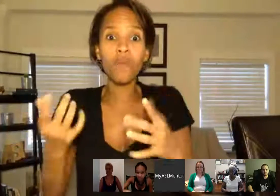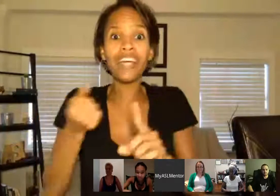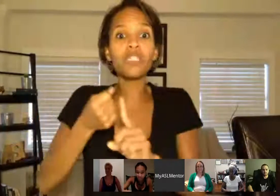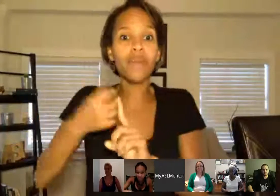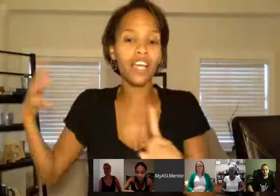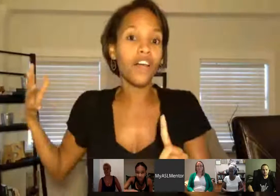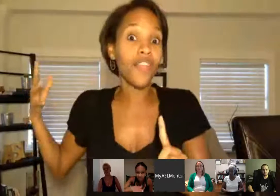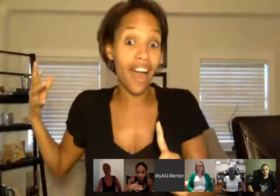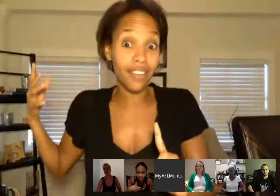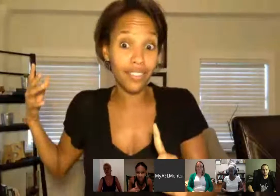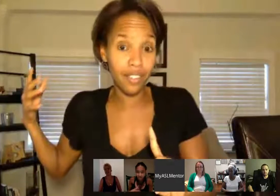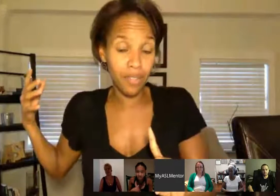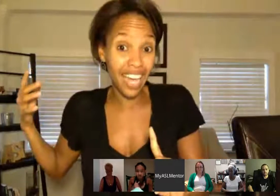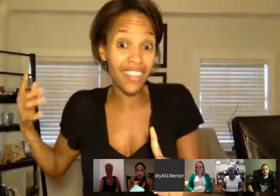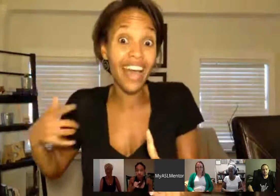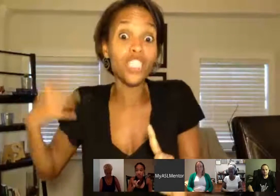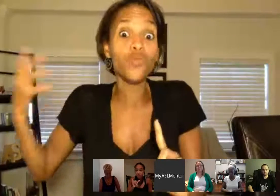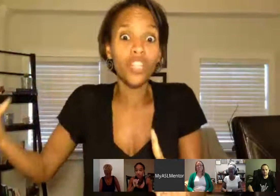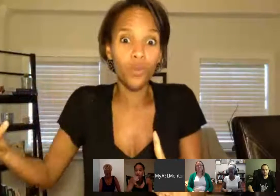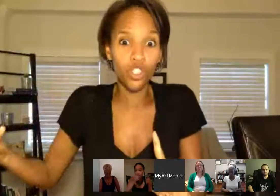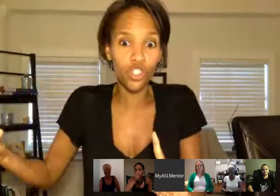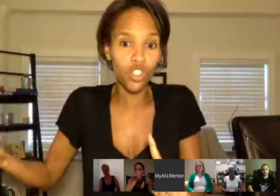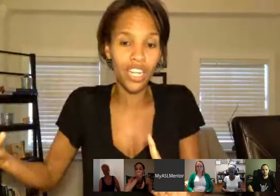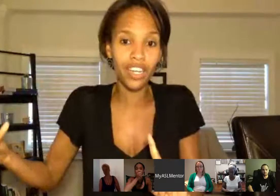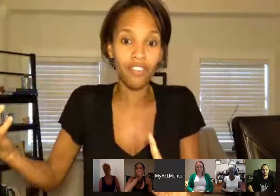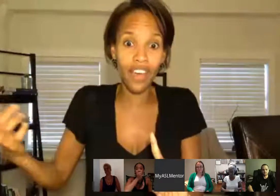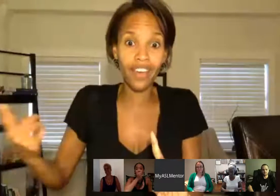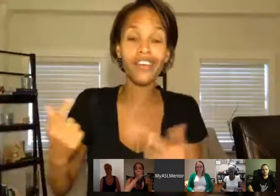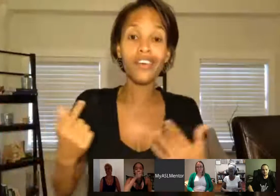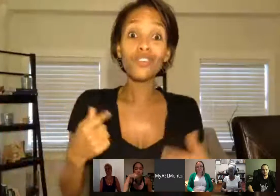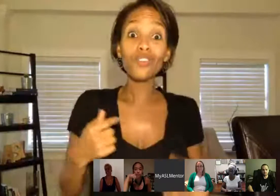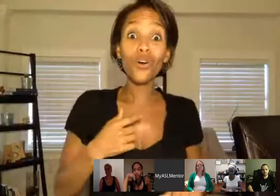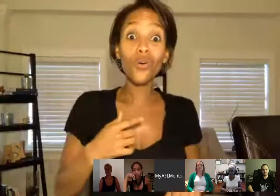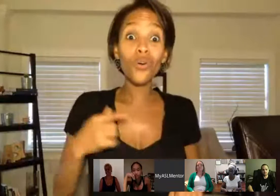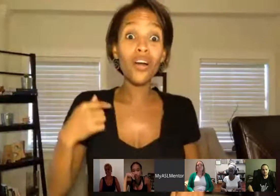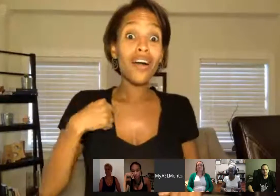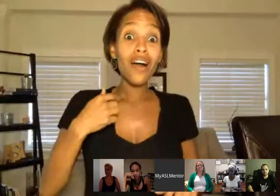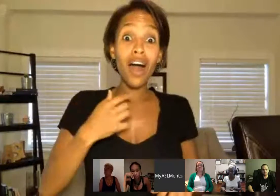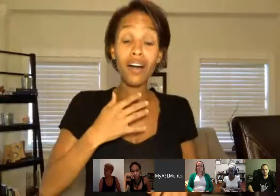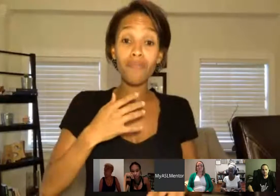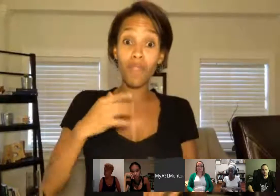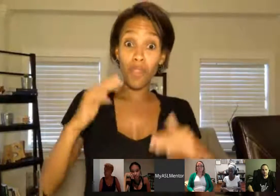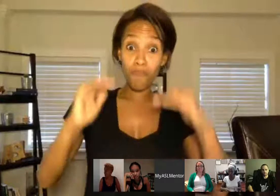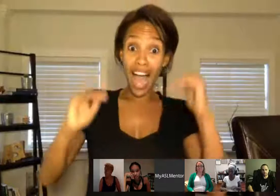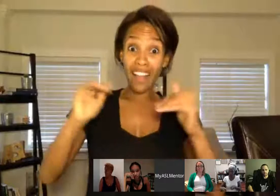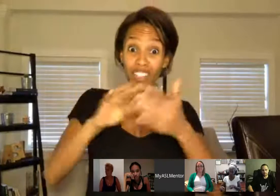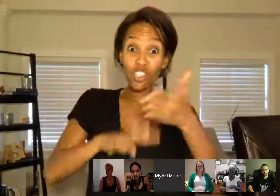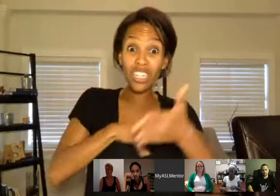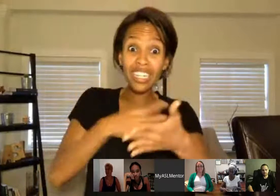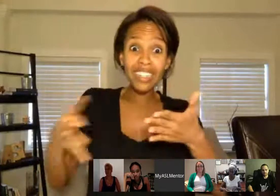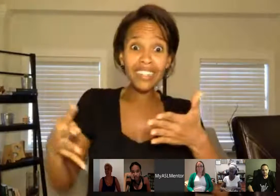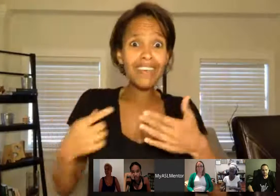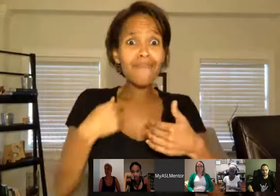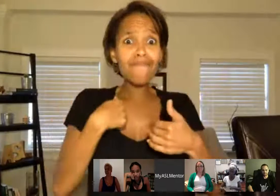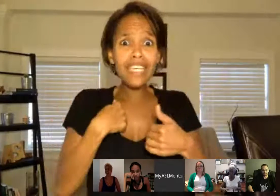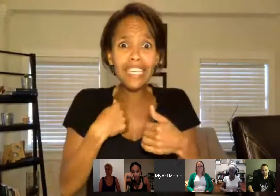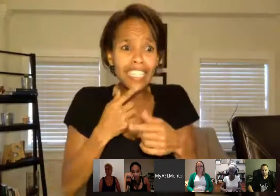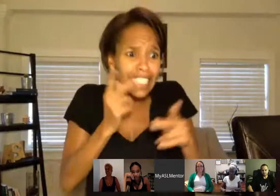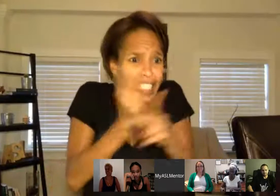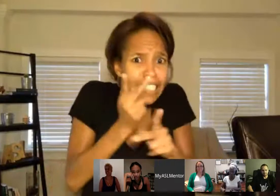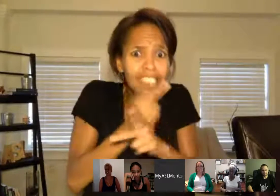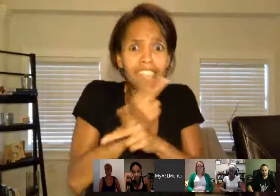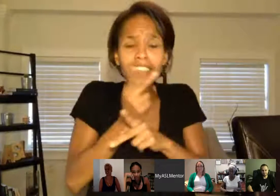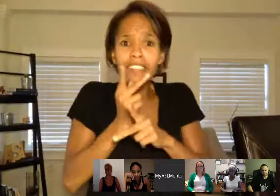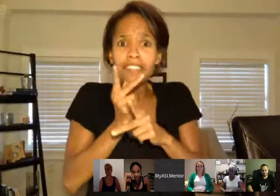hard work by expanding on that. Because I think that's really what she's trying to convey. So the balance sheet,